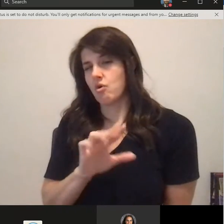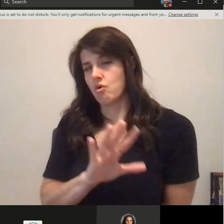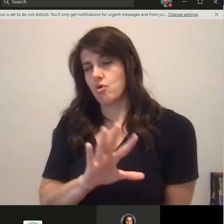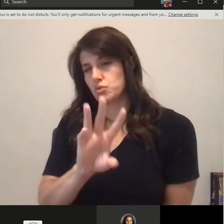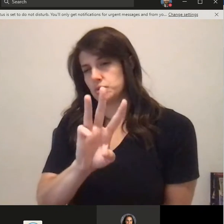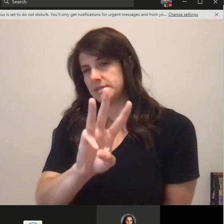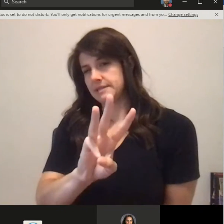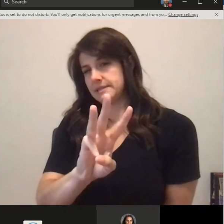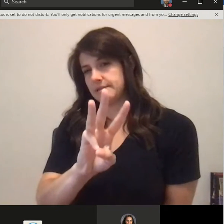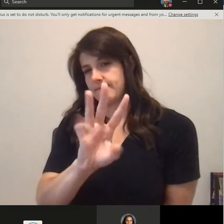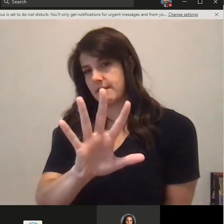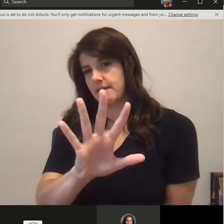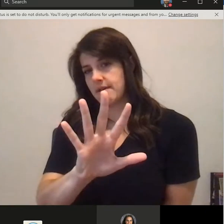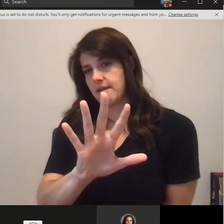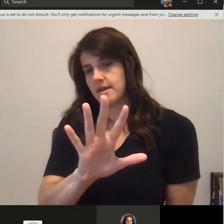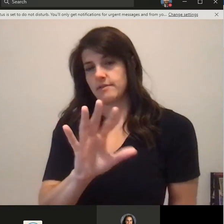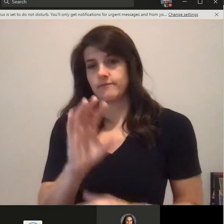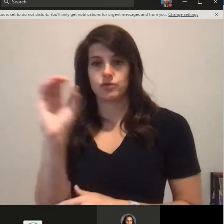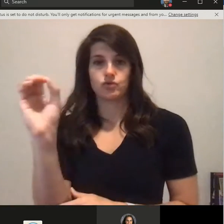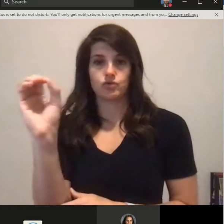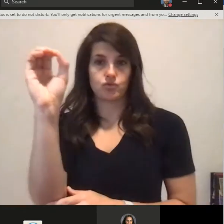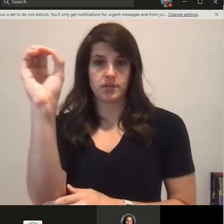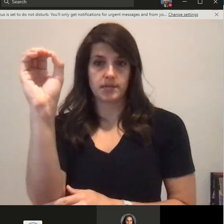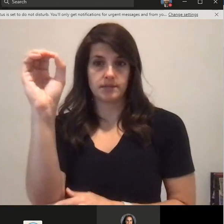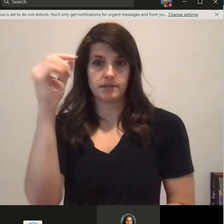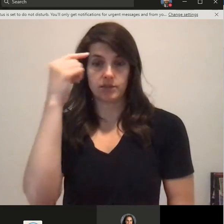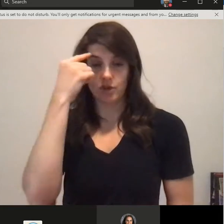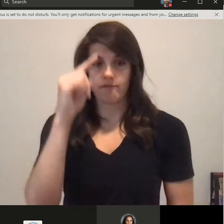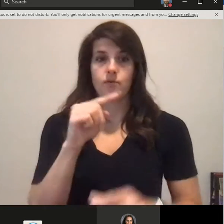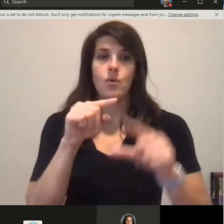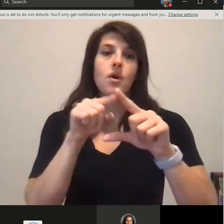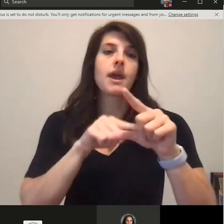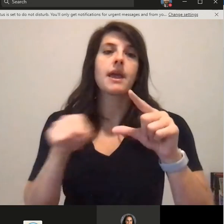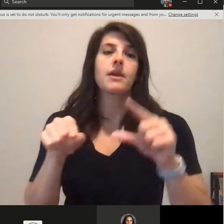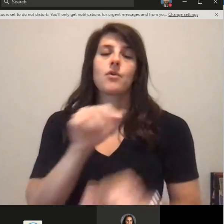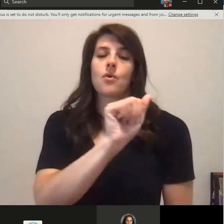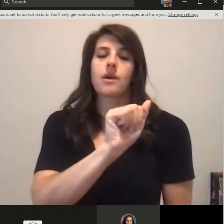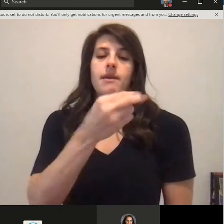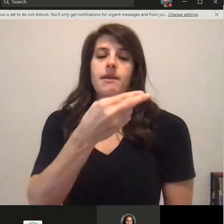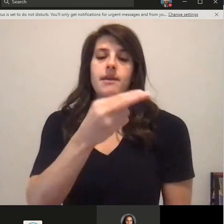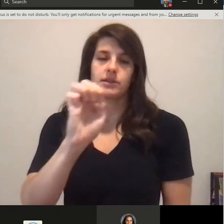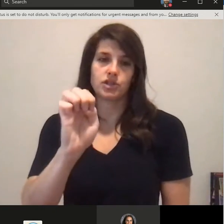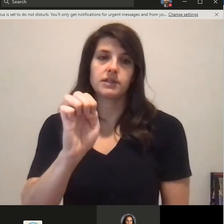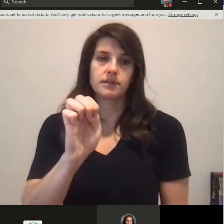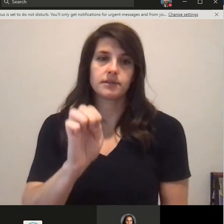65 degrees for angle AHE.